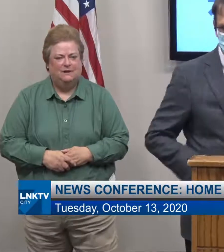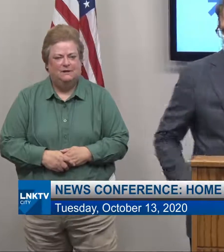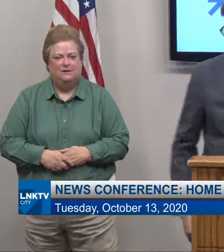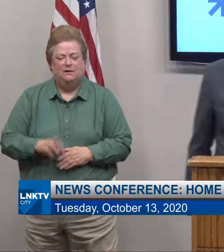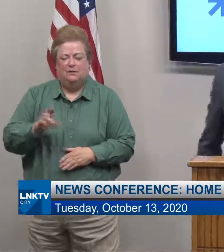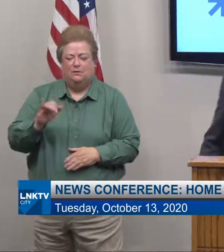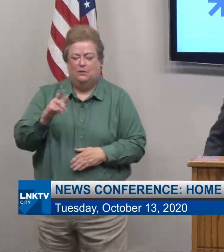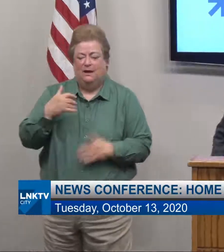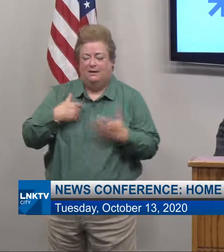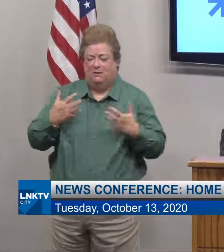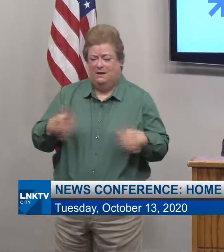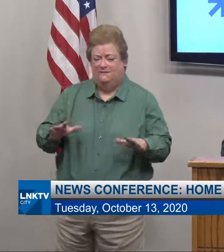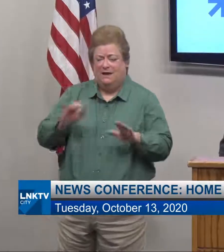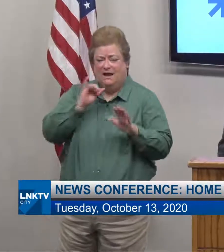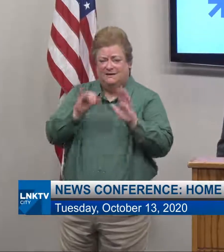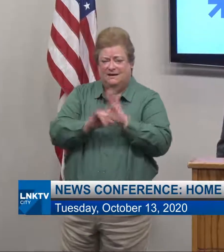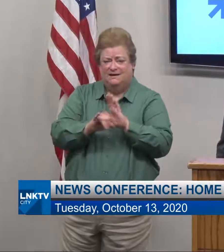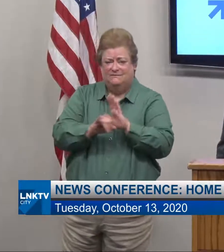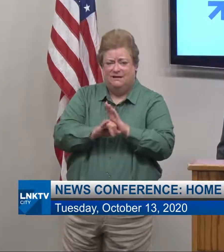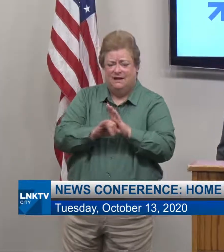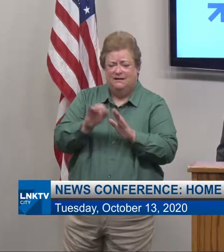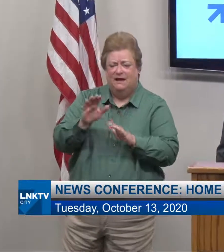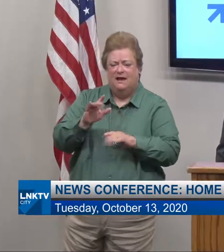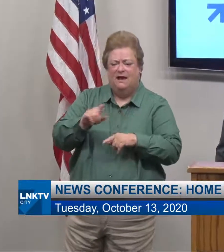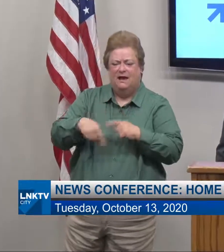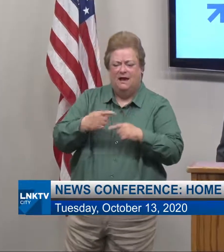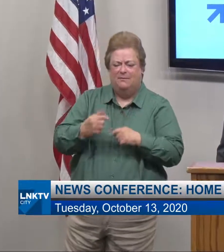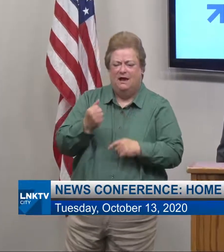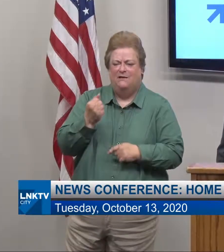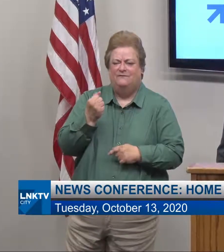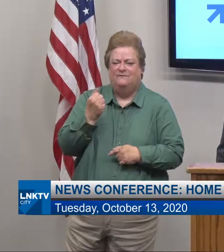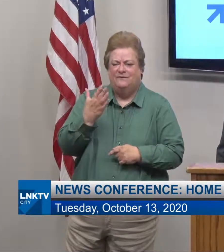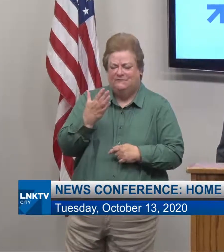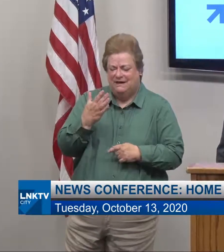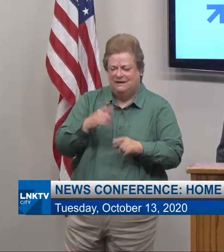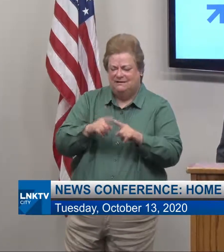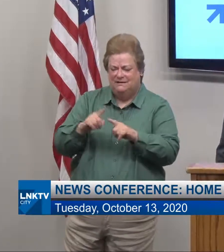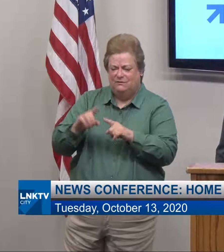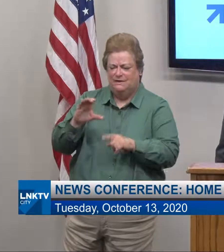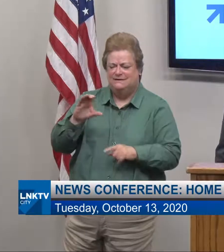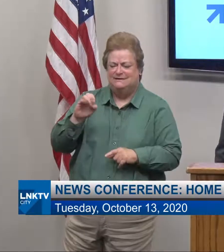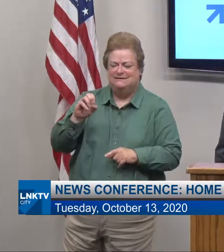Riley, we identified, I think, 15 different census tracts.